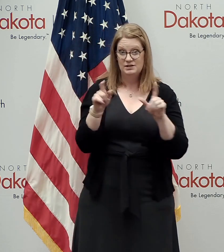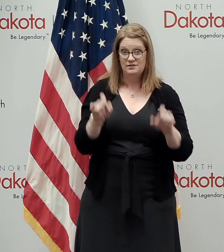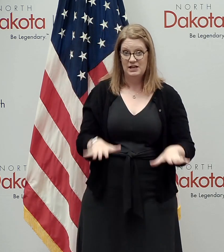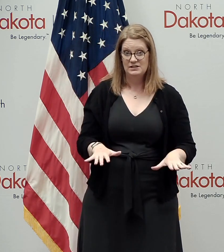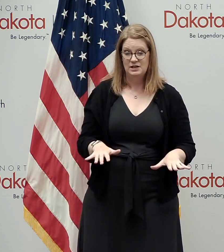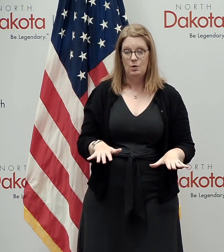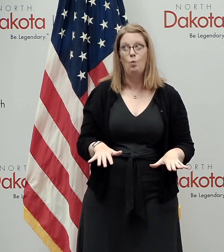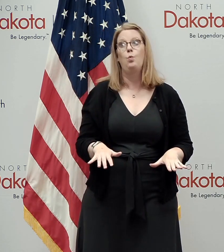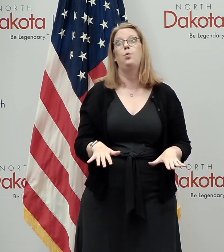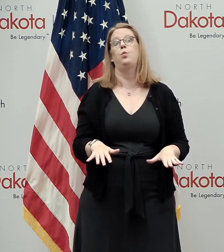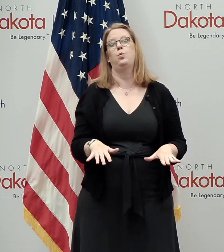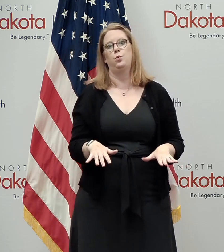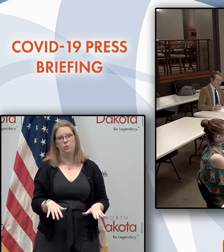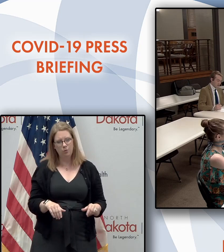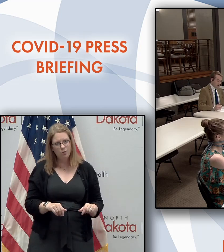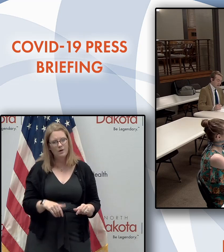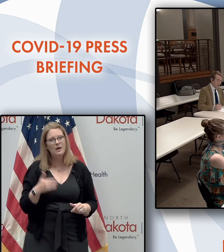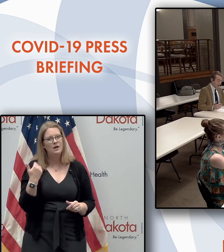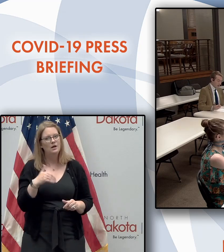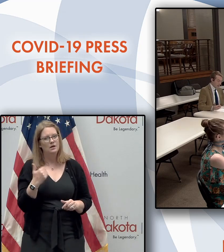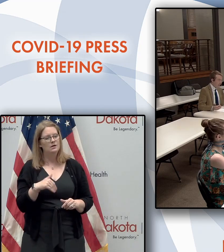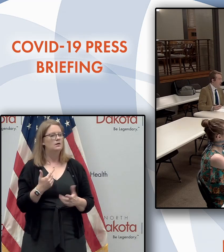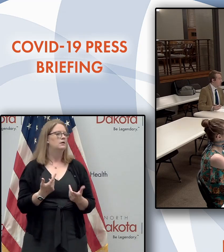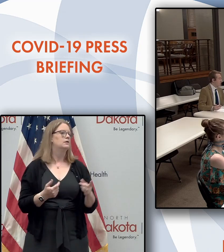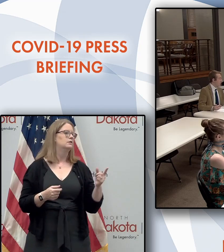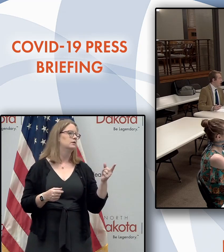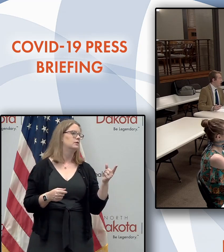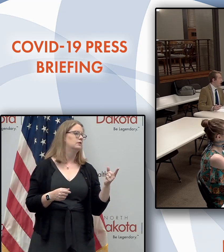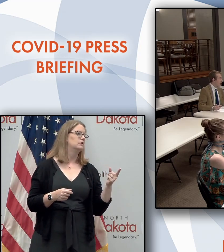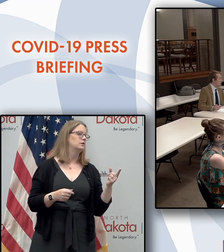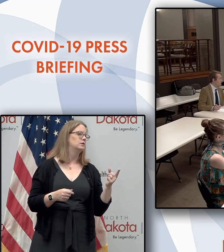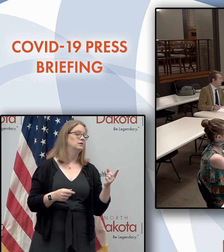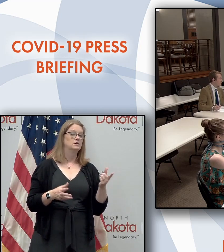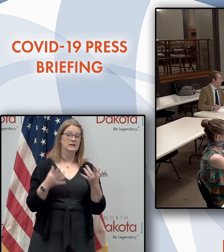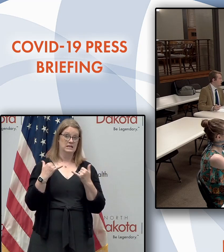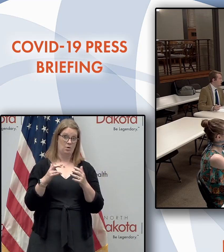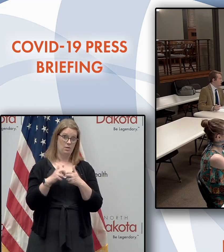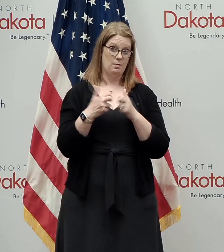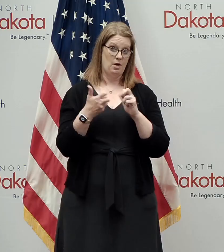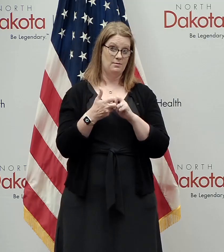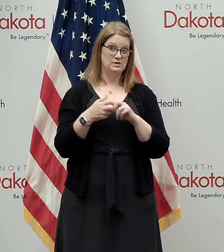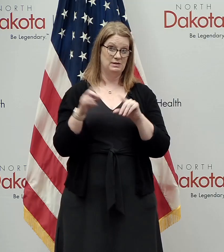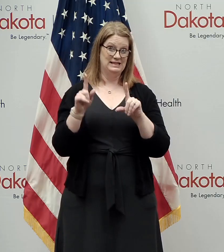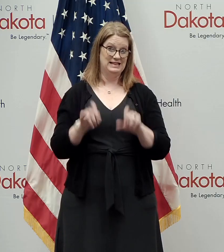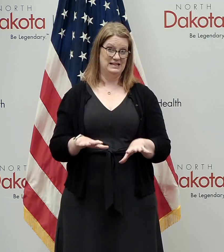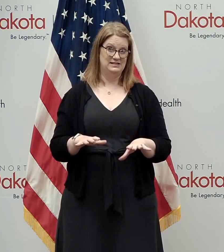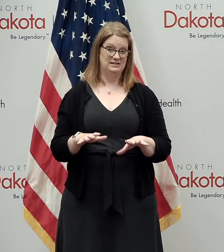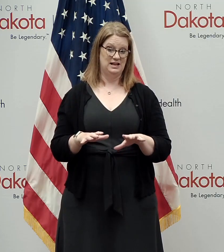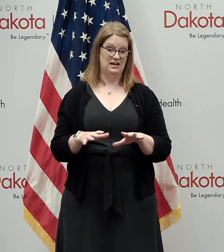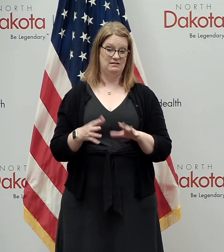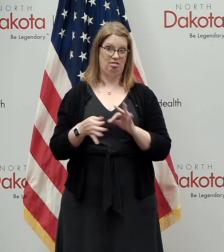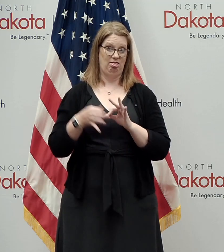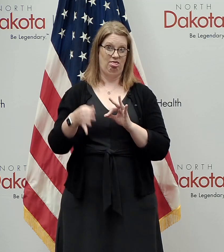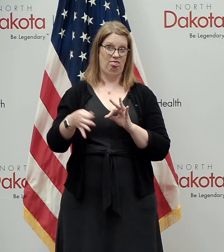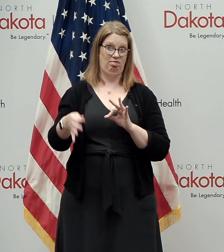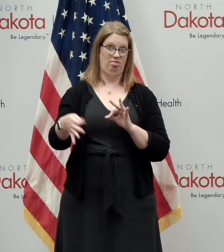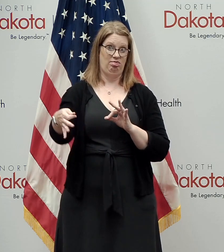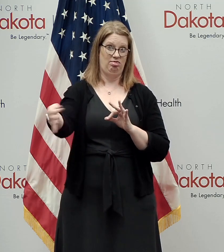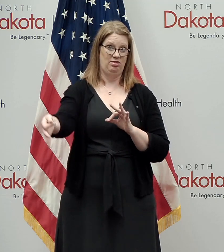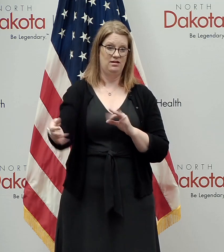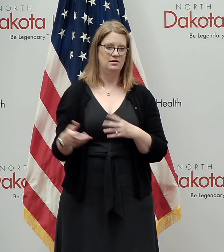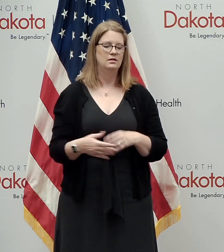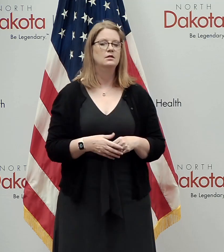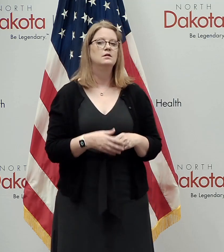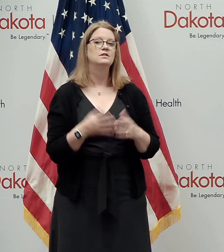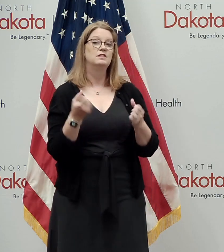Okay. If you could just describe, are there problems with turnaround right now? We had some of the ones that went from